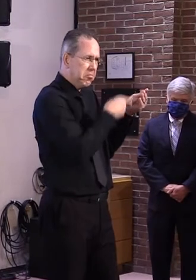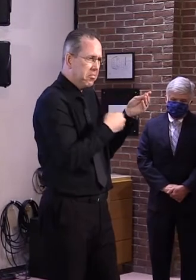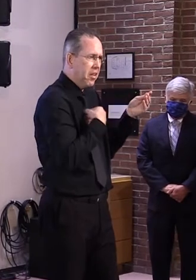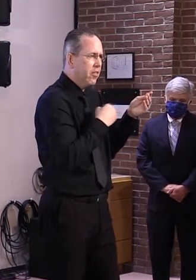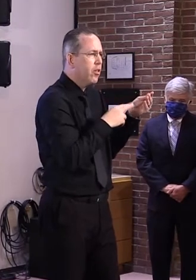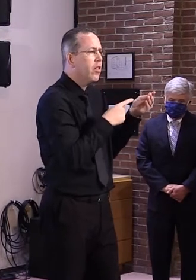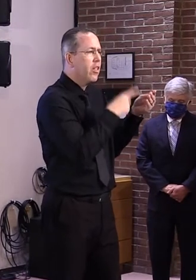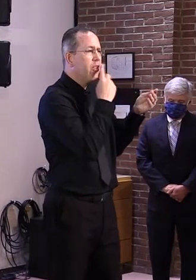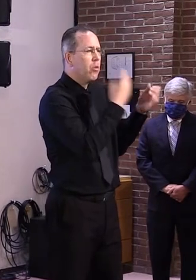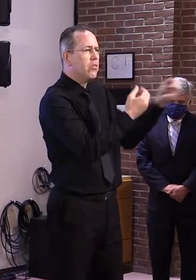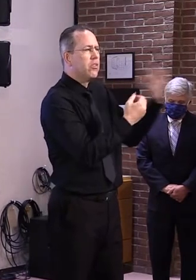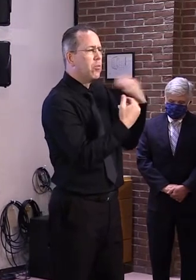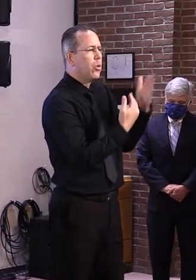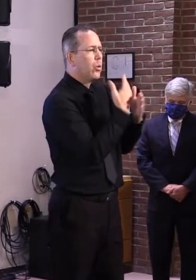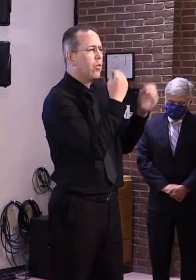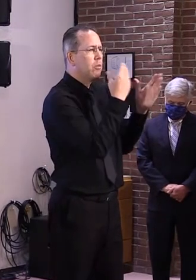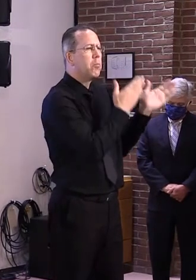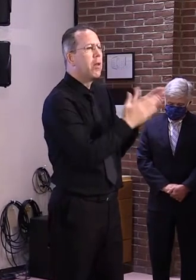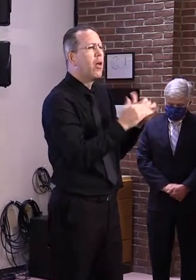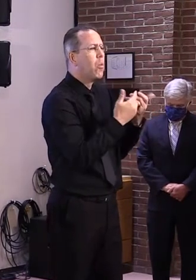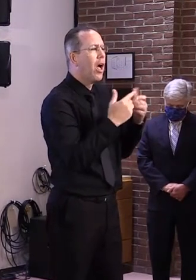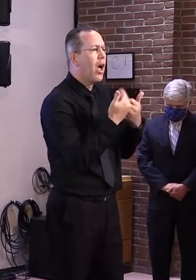today. I would remind